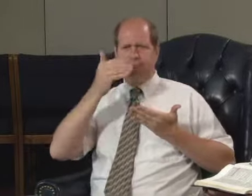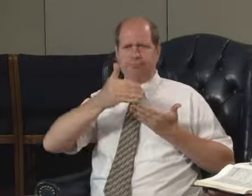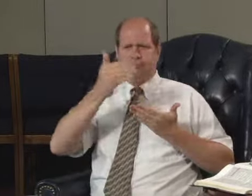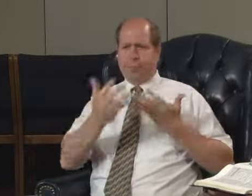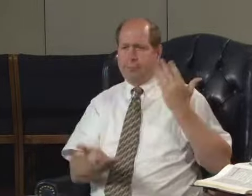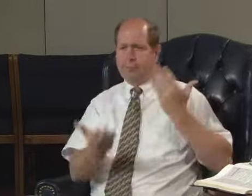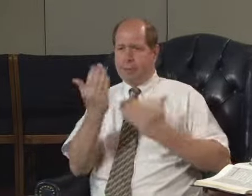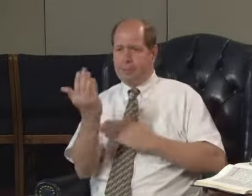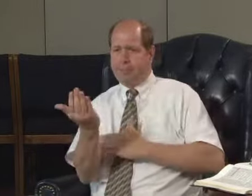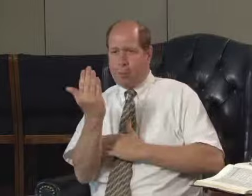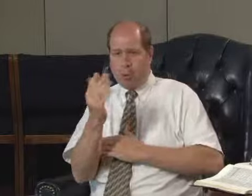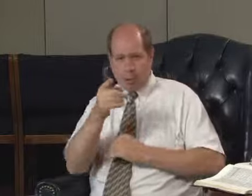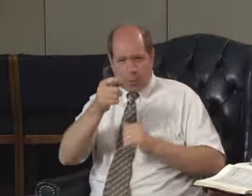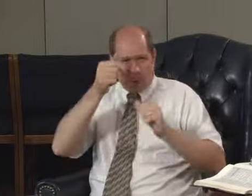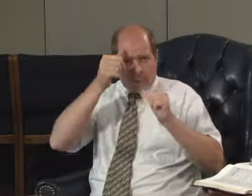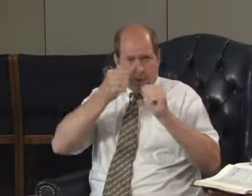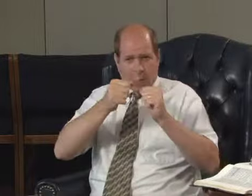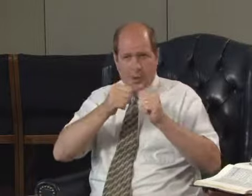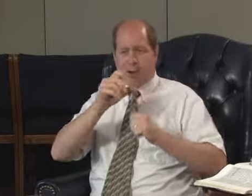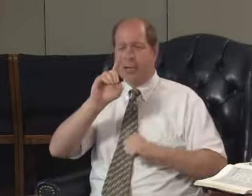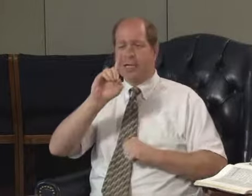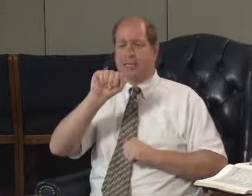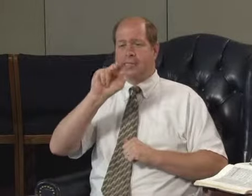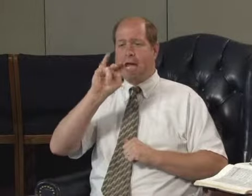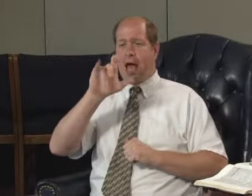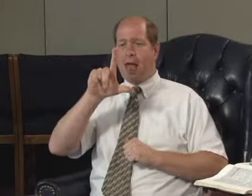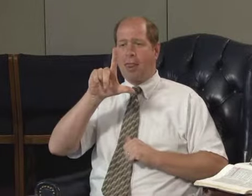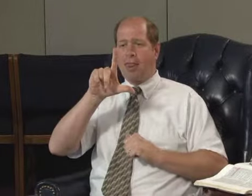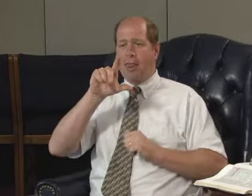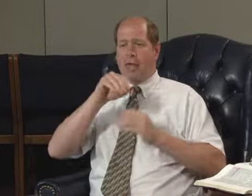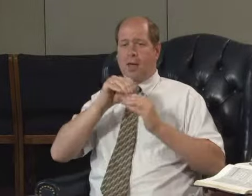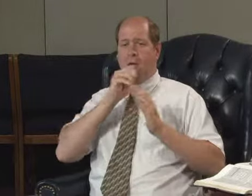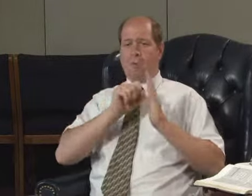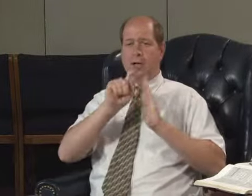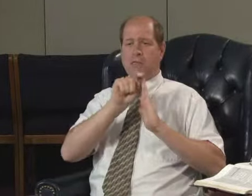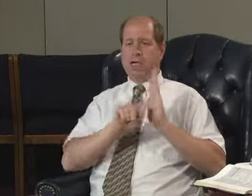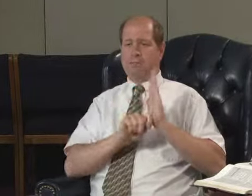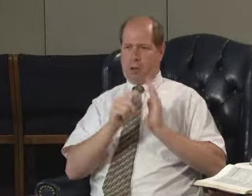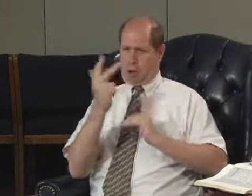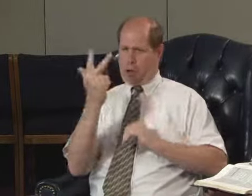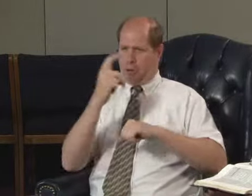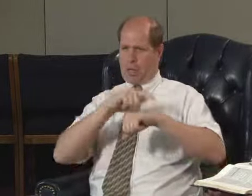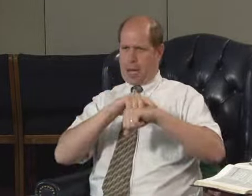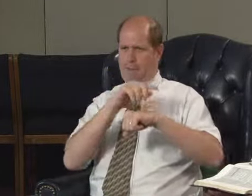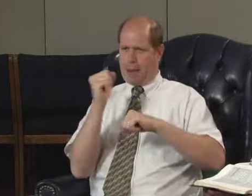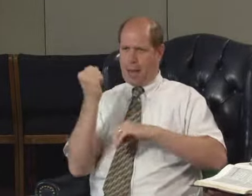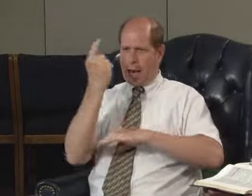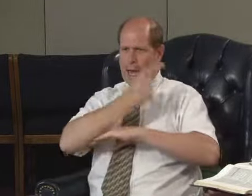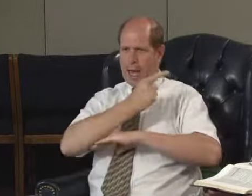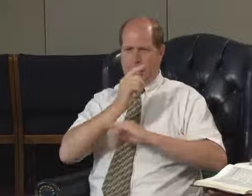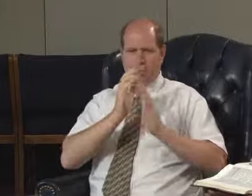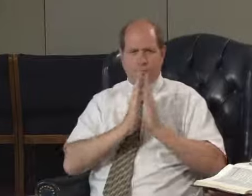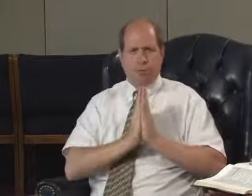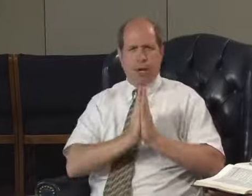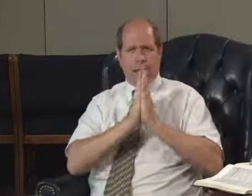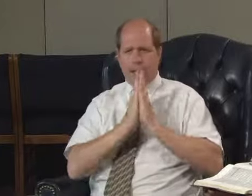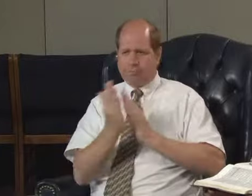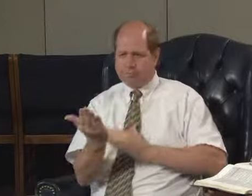to continue to check our heart. In the morning, you remember Daniel in the Old Testament? He prayed 3 times a